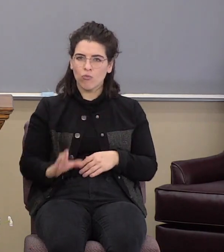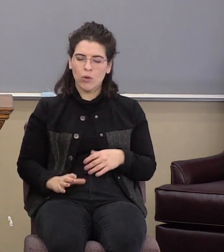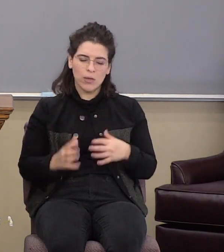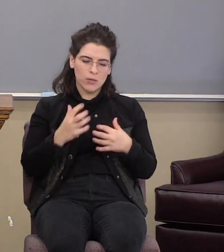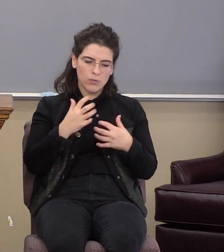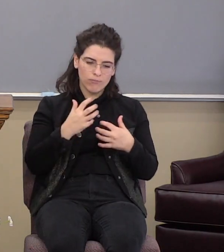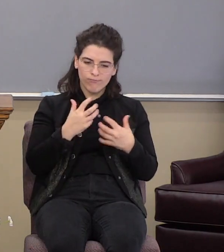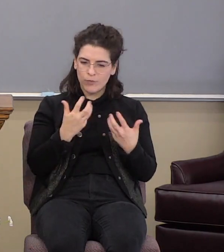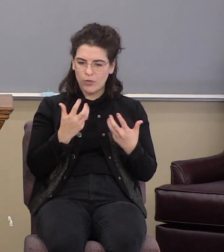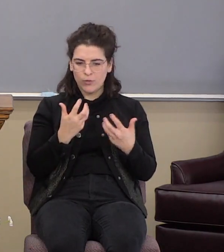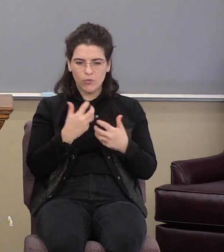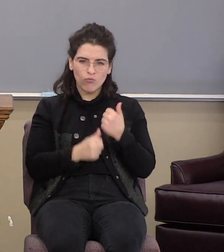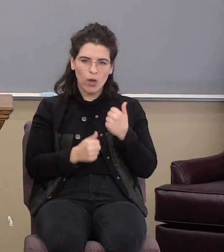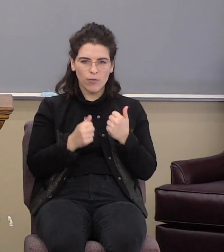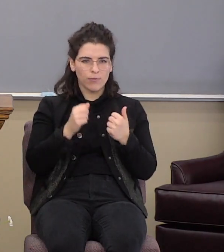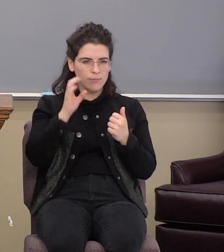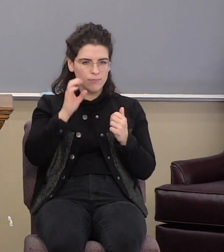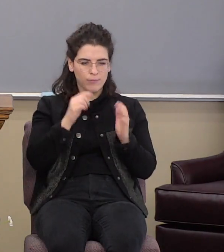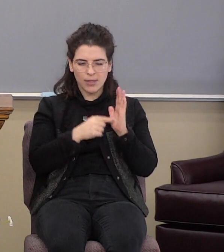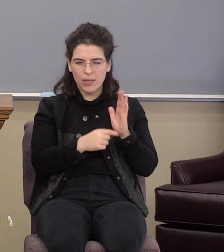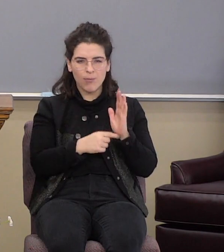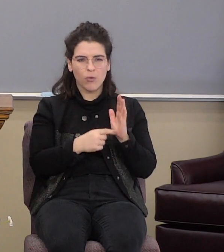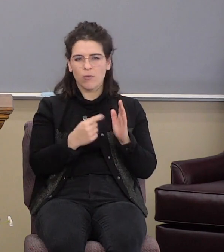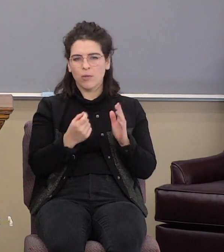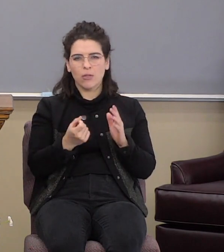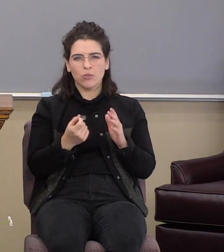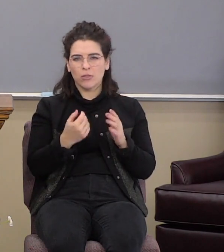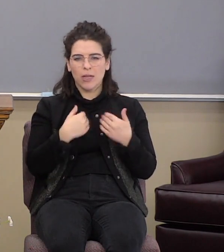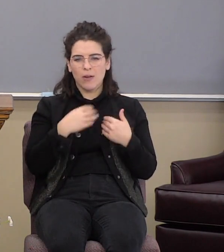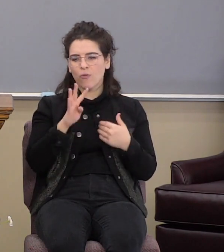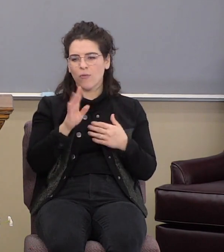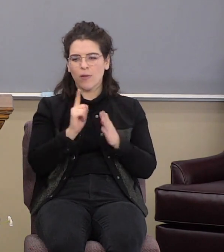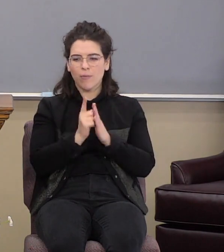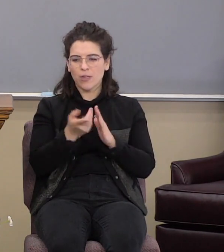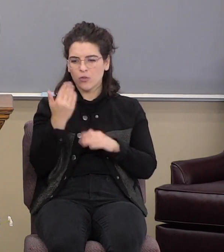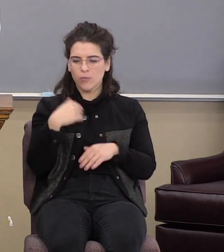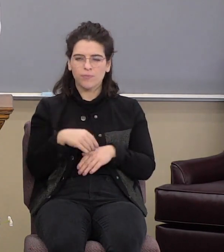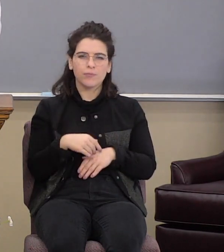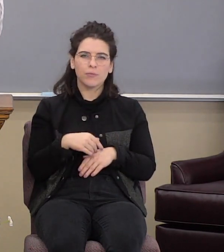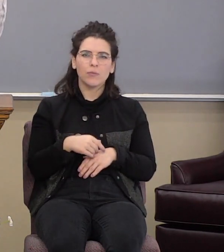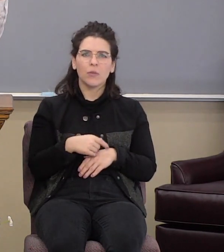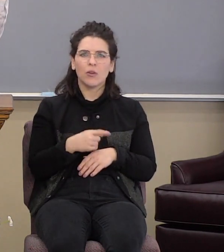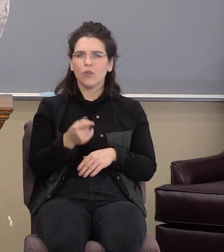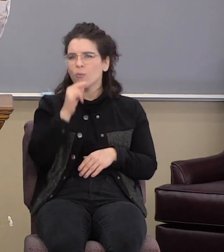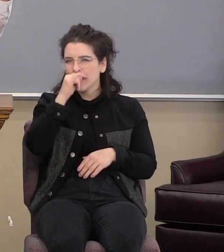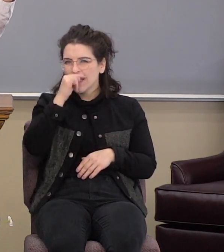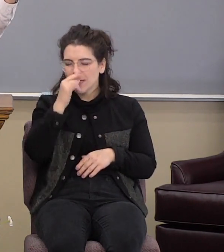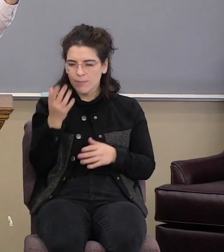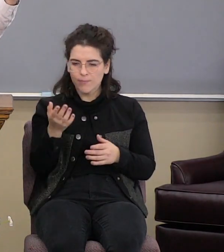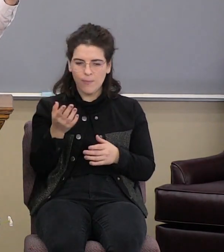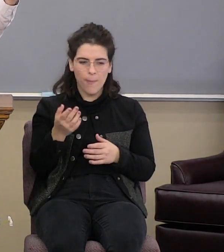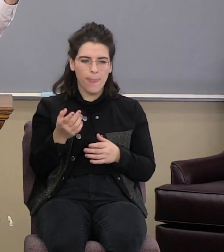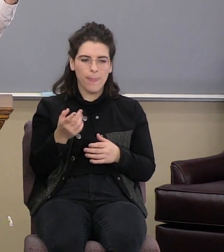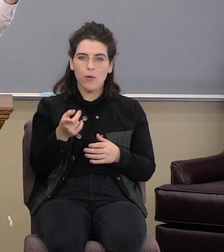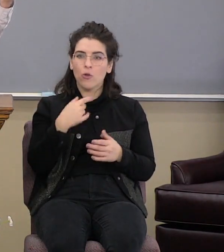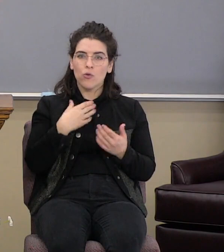up with it 45 minutes ago, okay? You know, you think about, have you ever done this with a kid? You know, if you took a bathtub full of